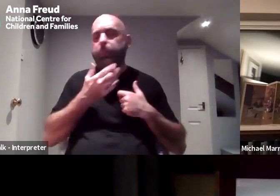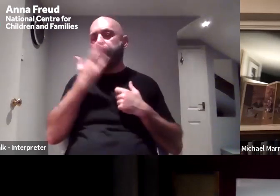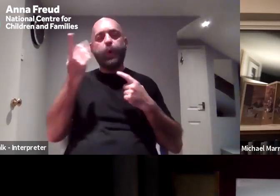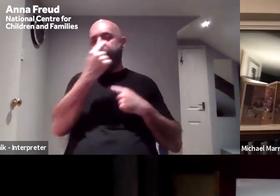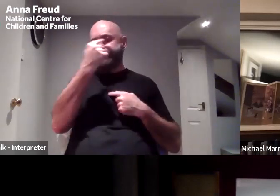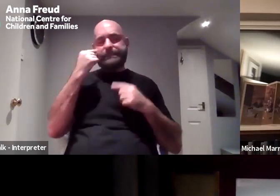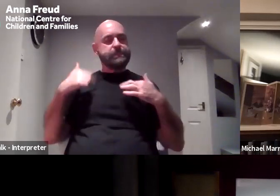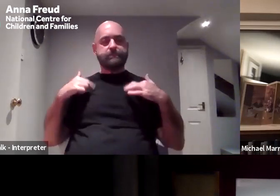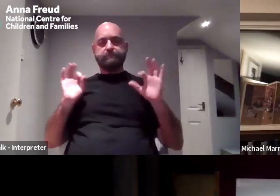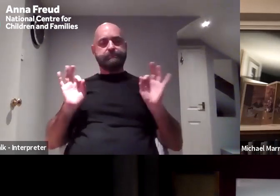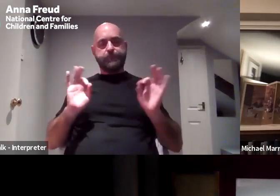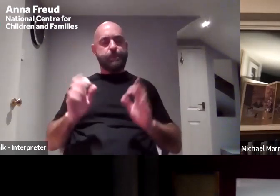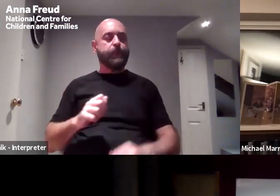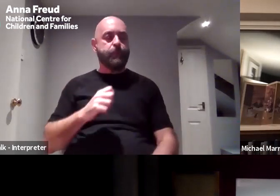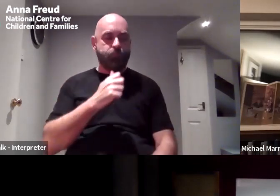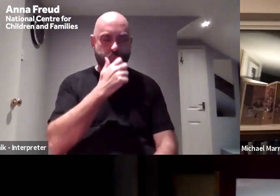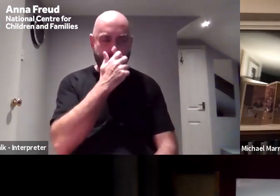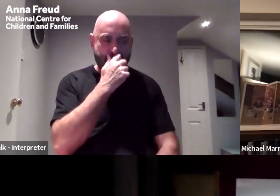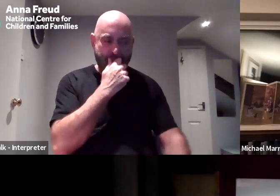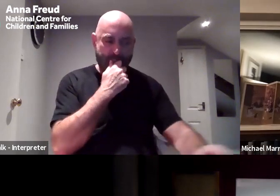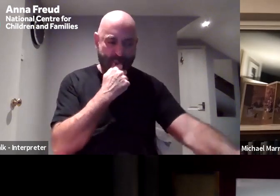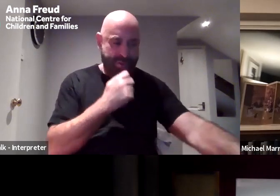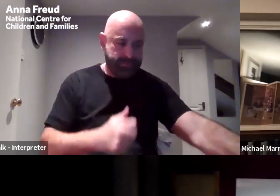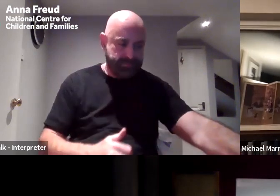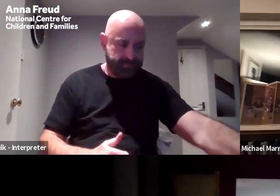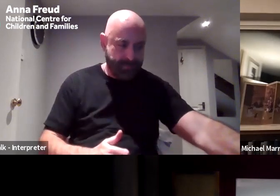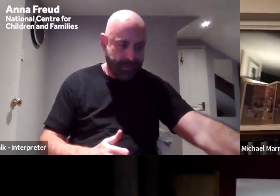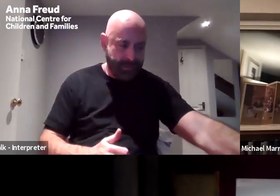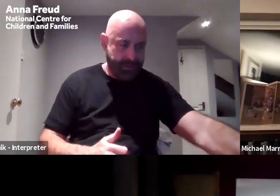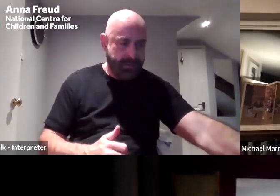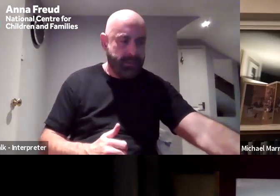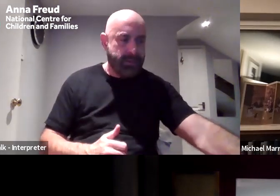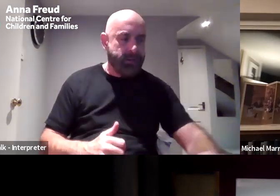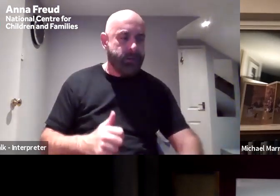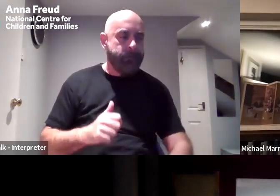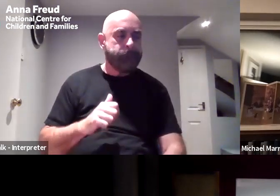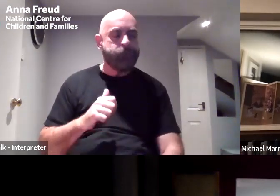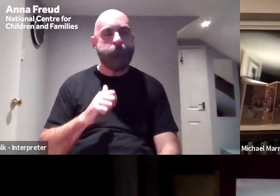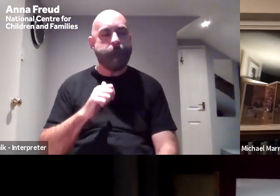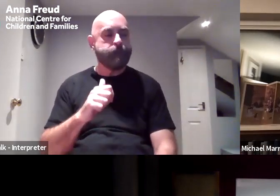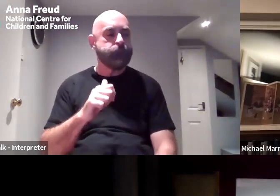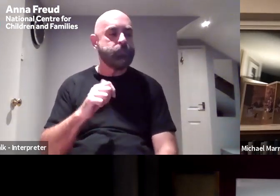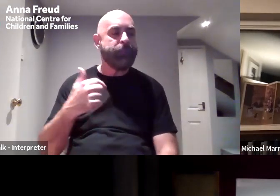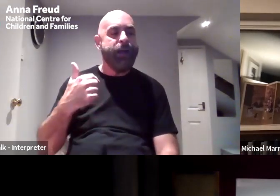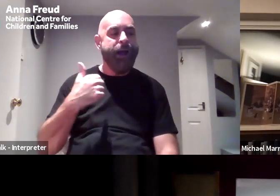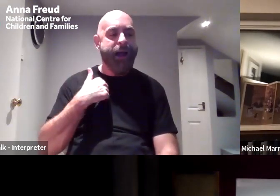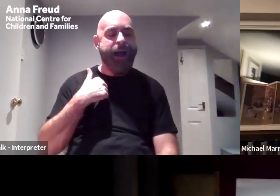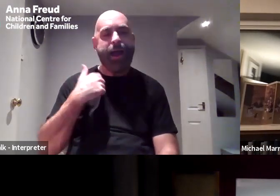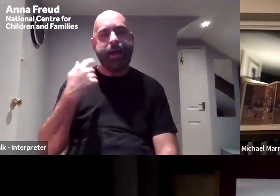evidence on it. Yeah. I mean, I rather suspect